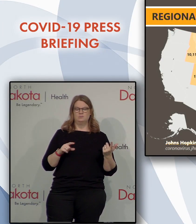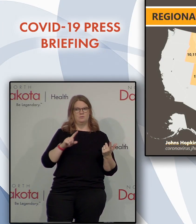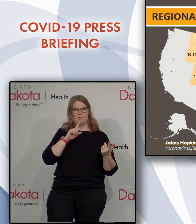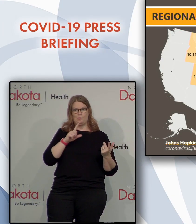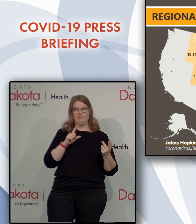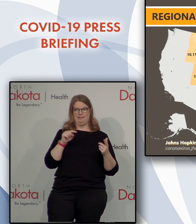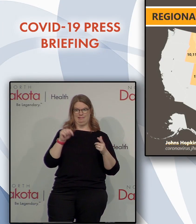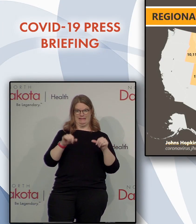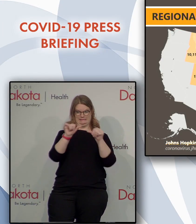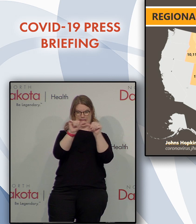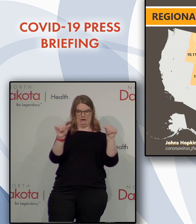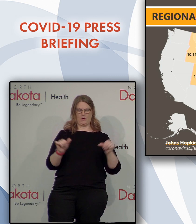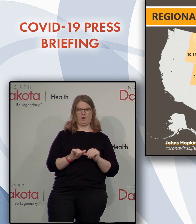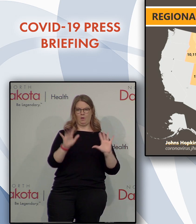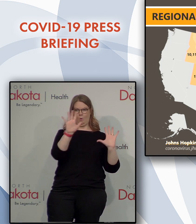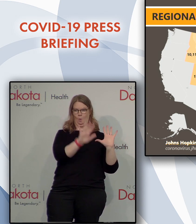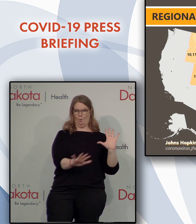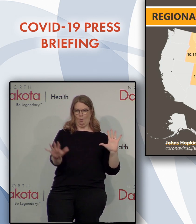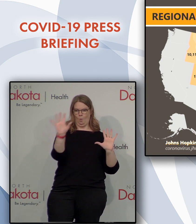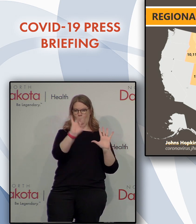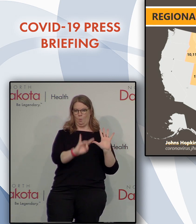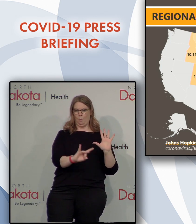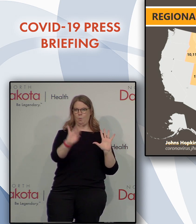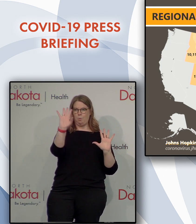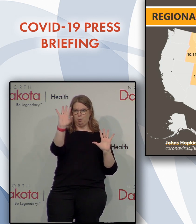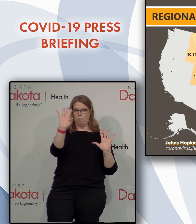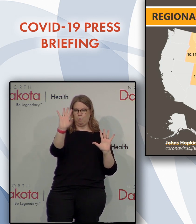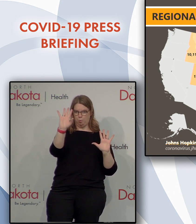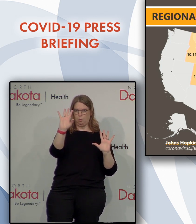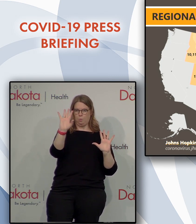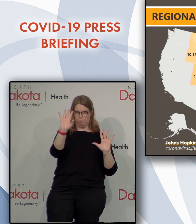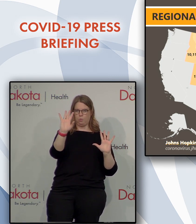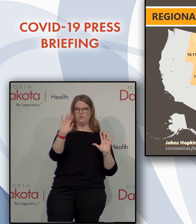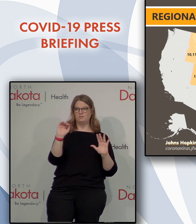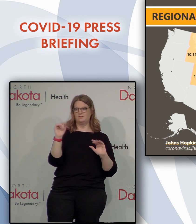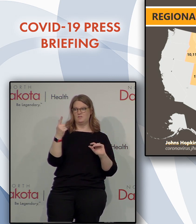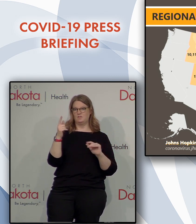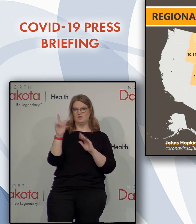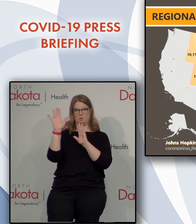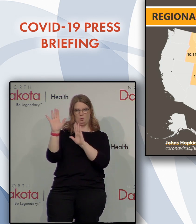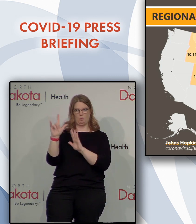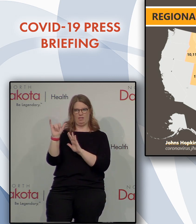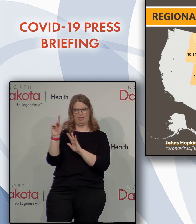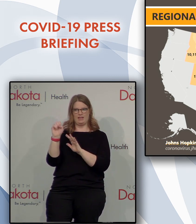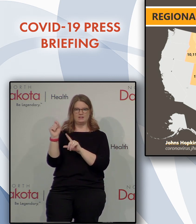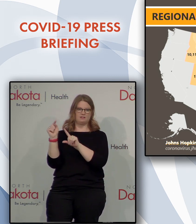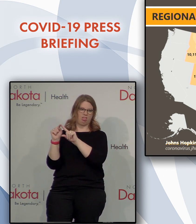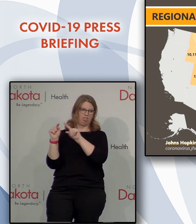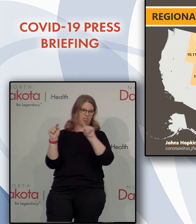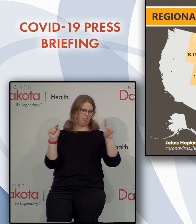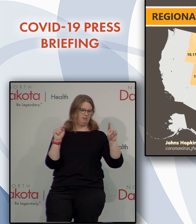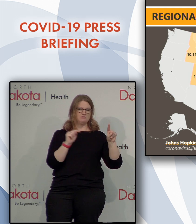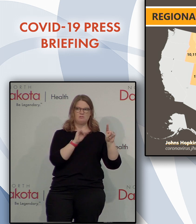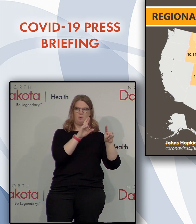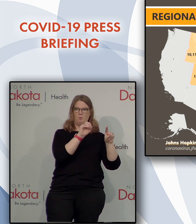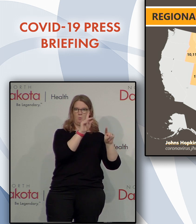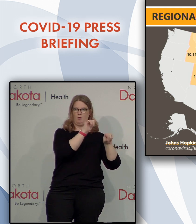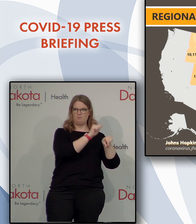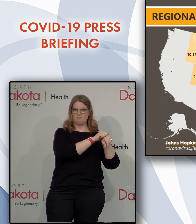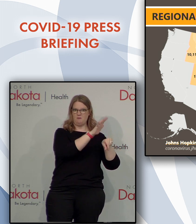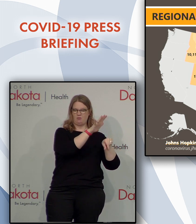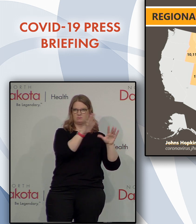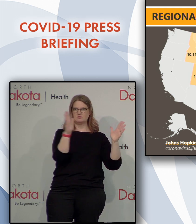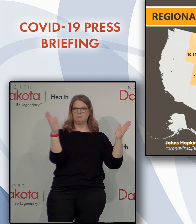COVID storm that we were in, and of course running from the Great Lakes to the Rocky Mountains, and there was a high